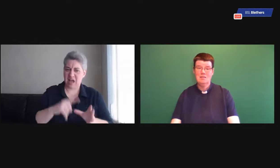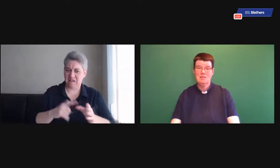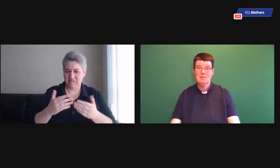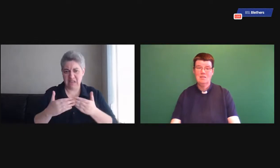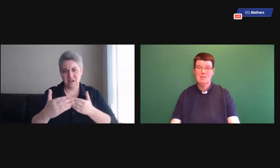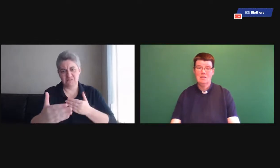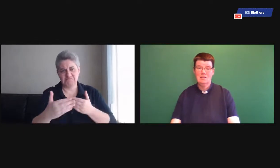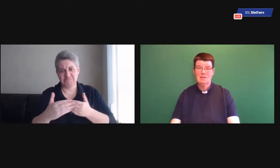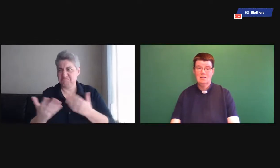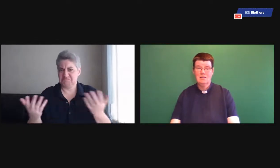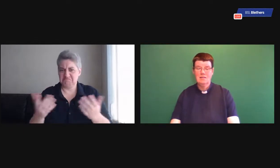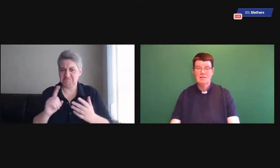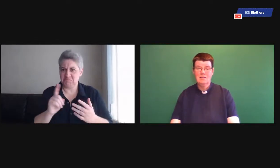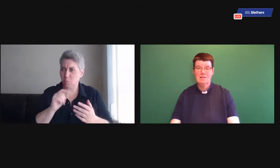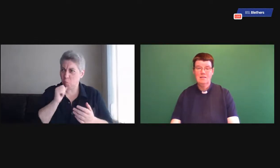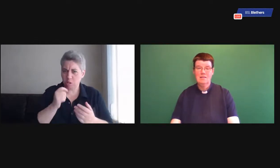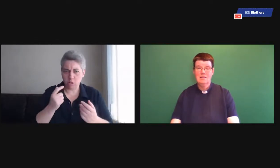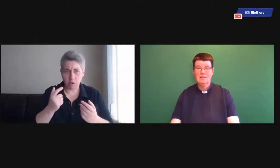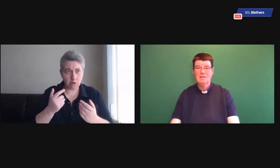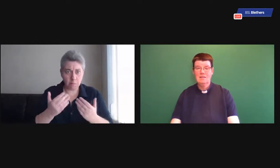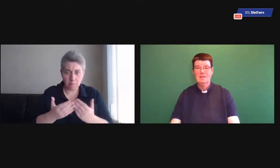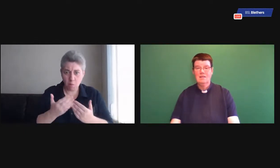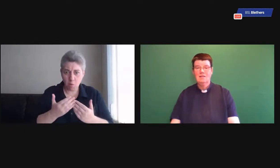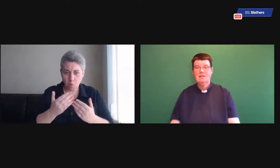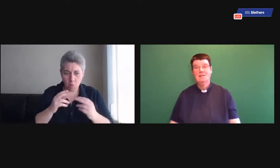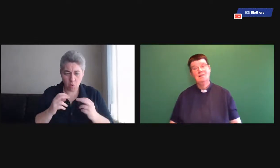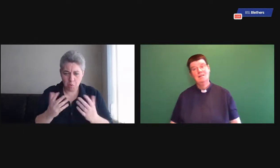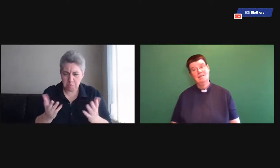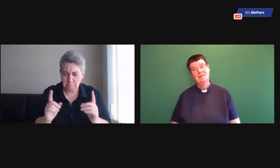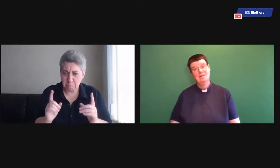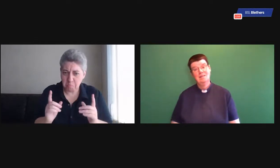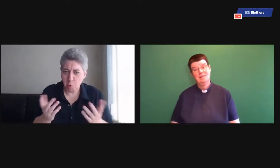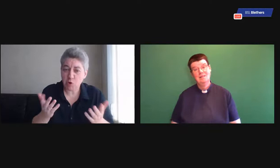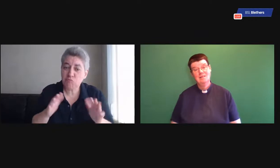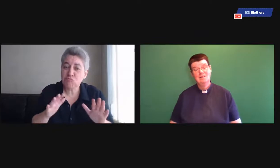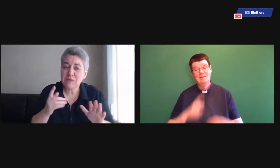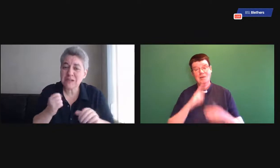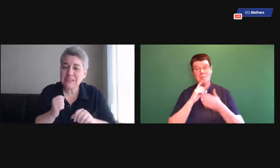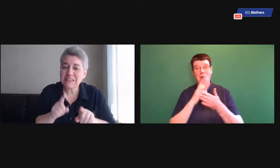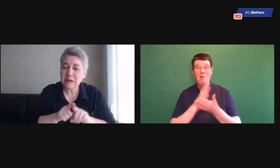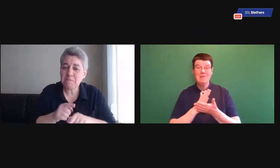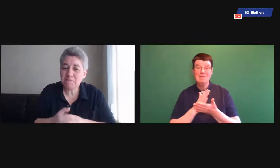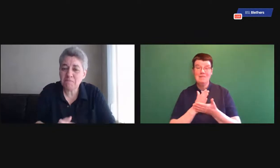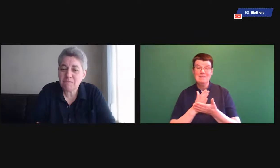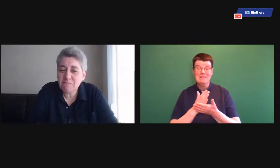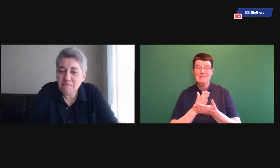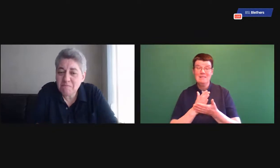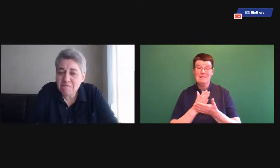So the next 5 years, Mary, what do we expect to see from you?